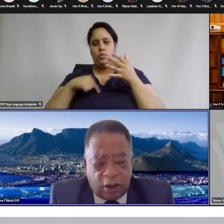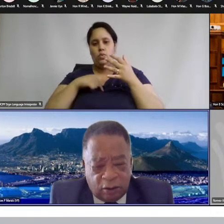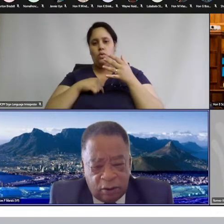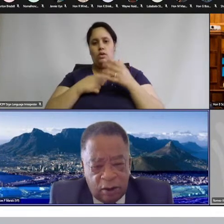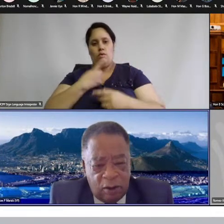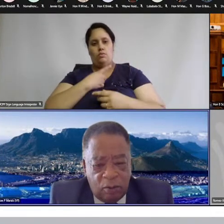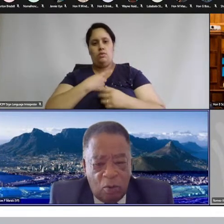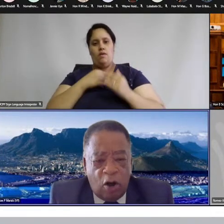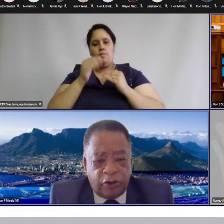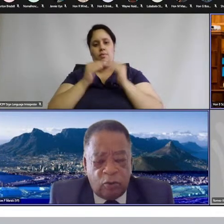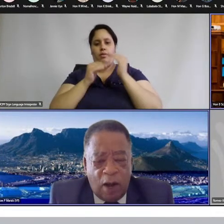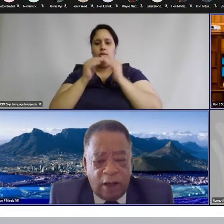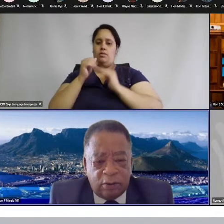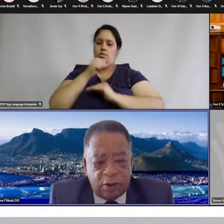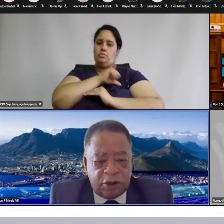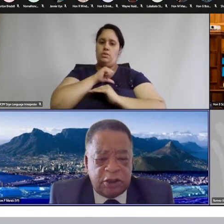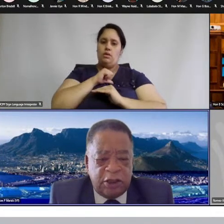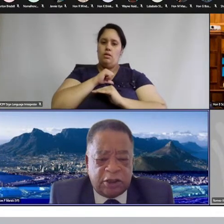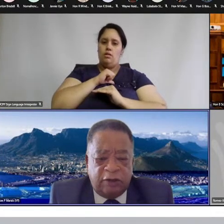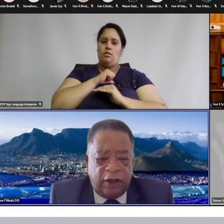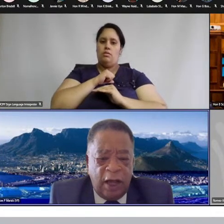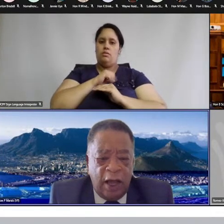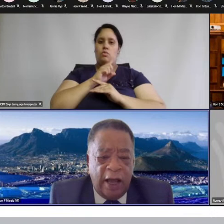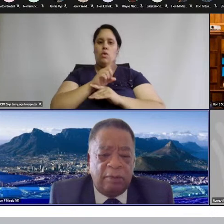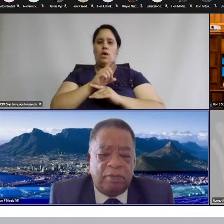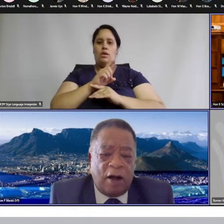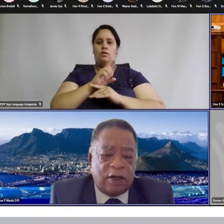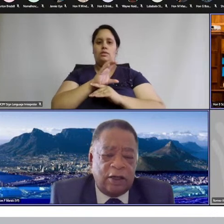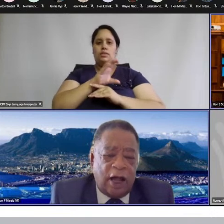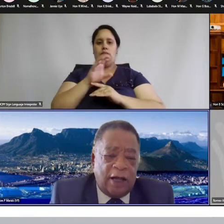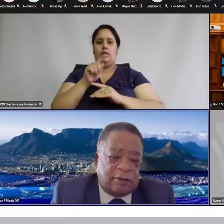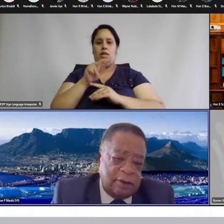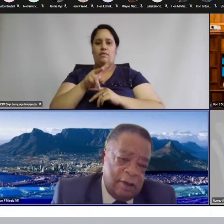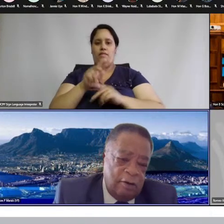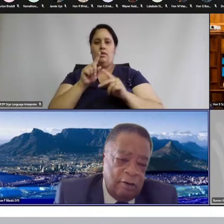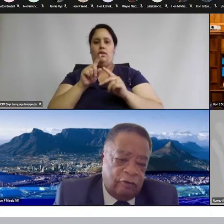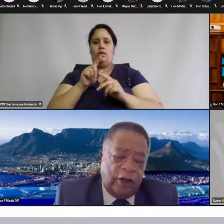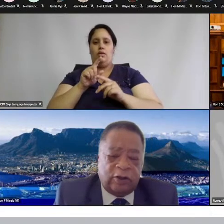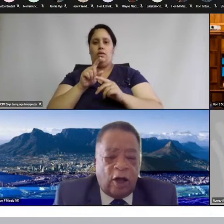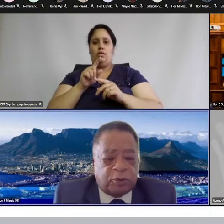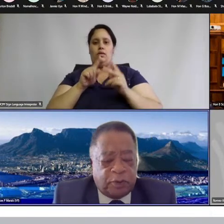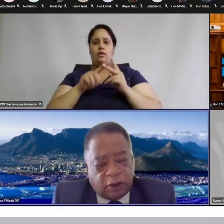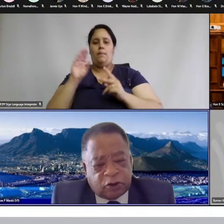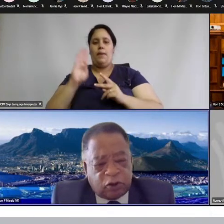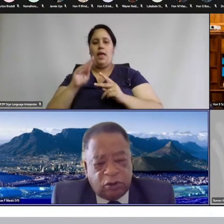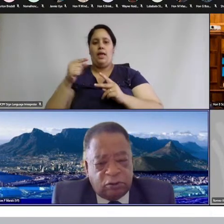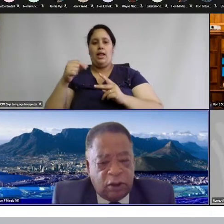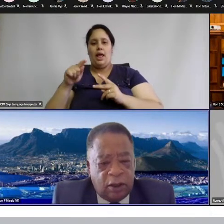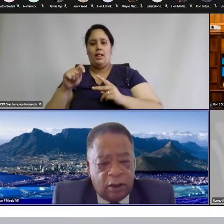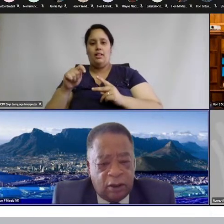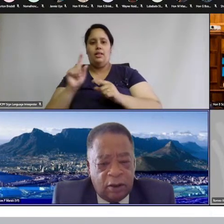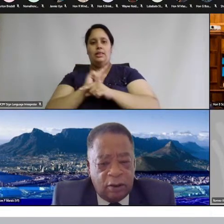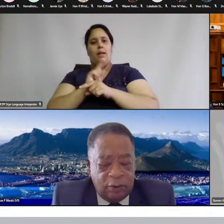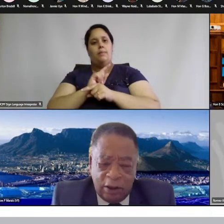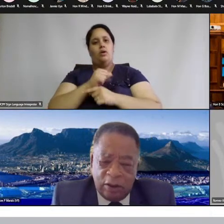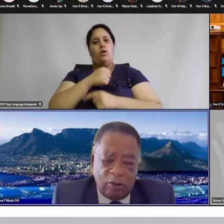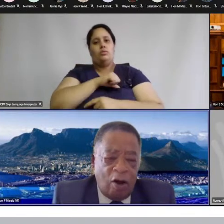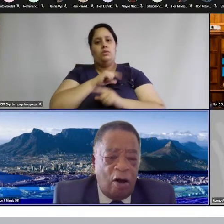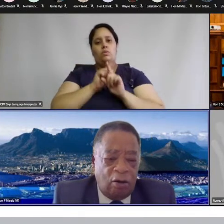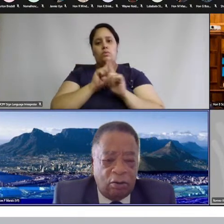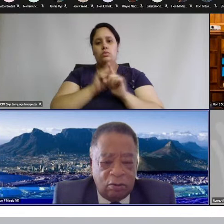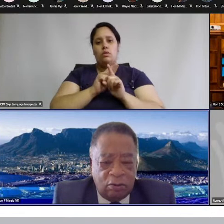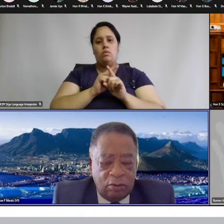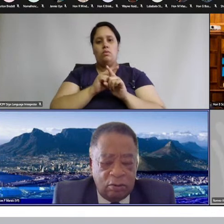hospital, more than one, CCTV and Bracken Gate. field hospitals too. We did